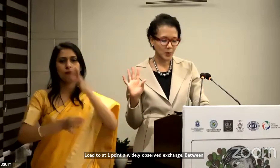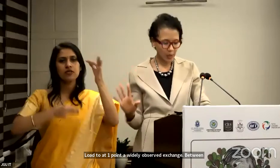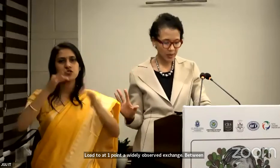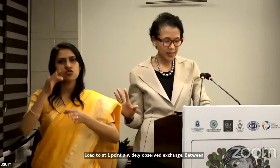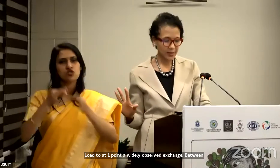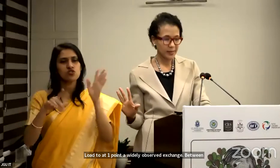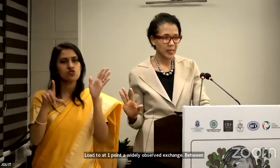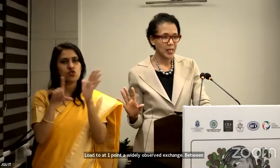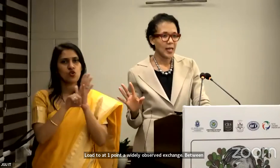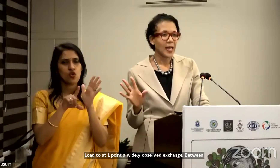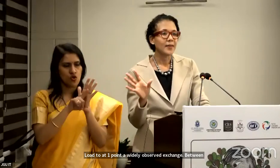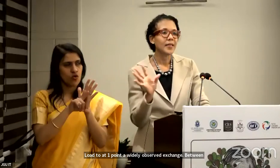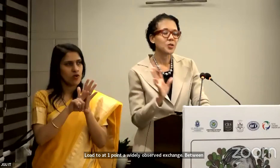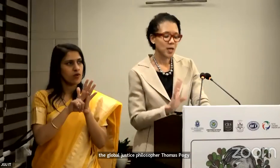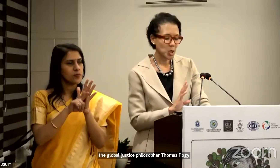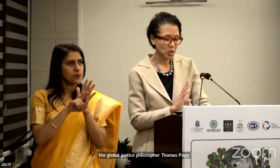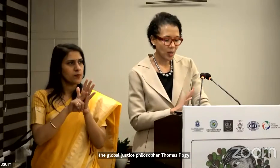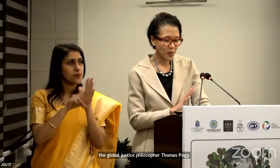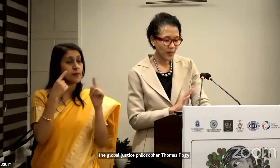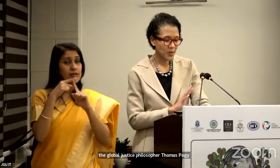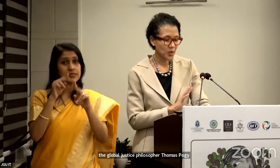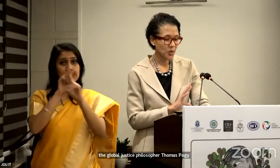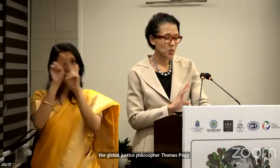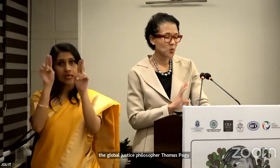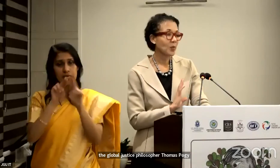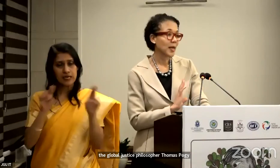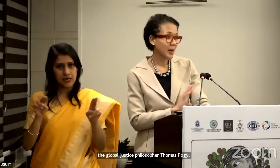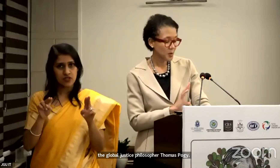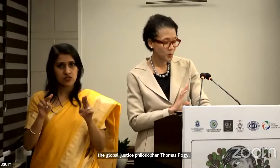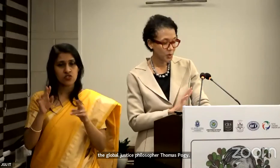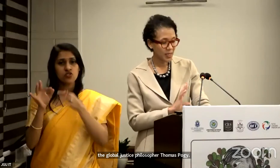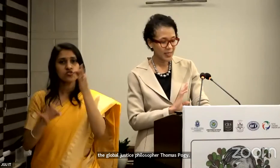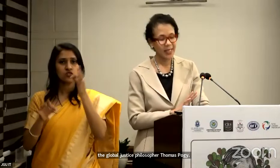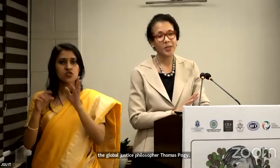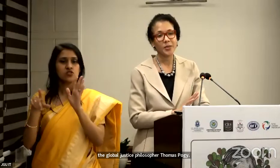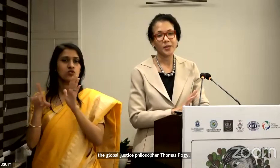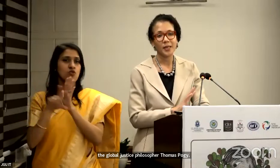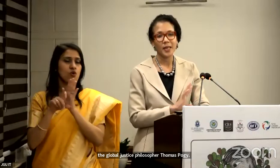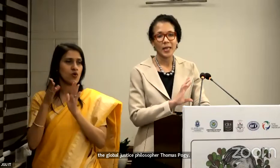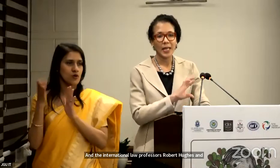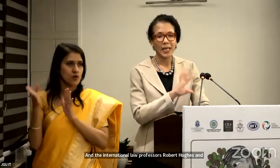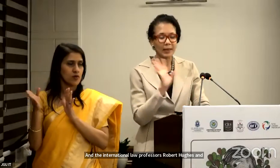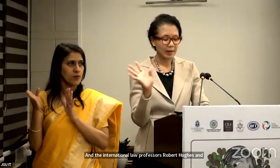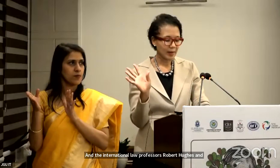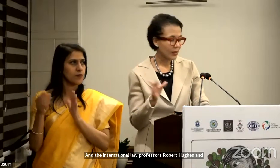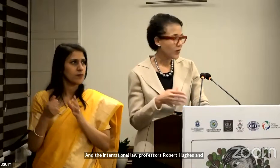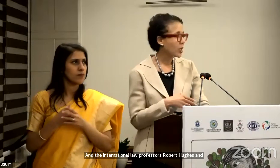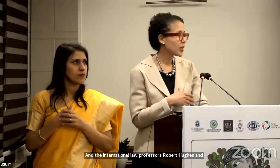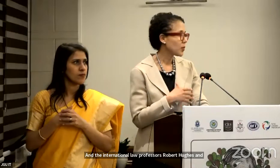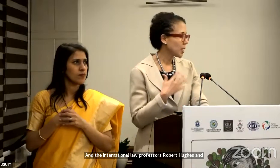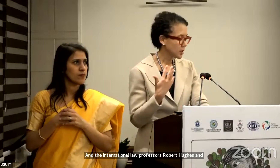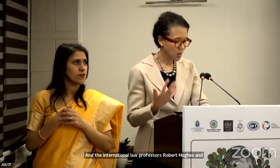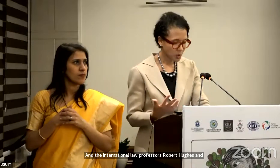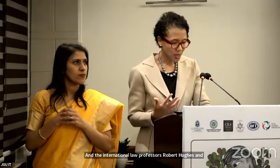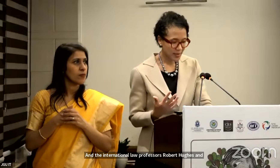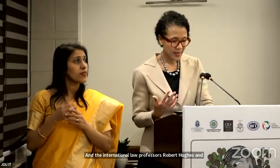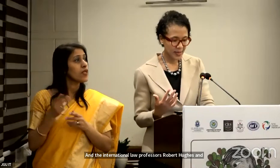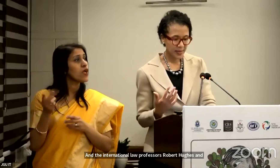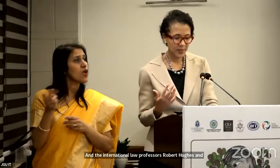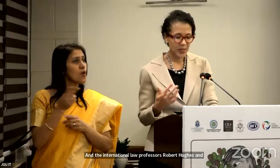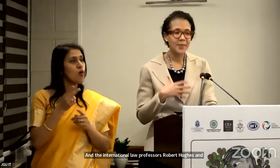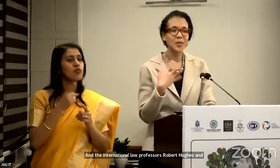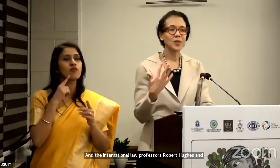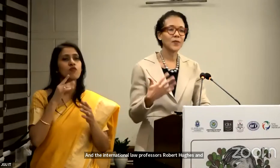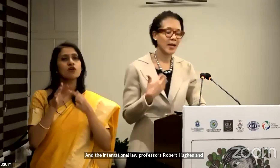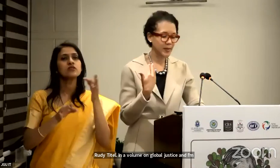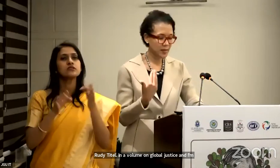Thomas Paugy and the international law professors Robert Howes and Rudy Teitel in a volume on global justice.